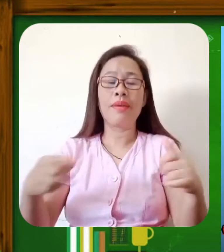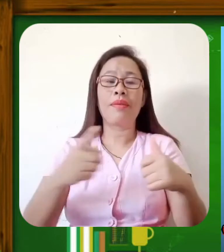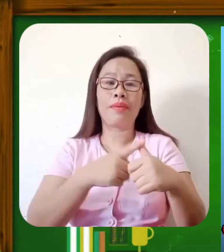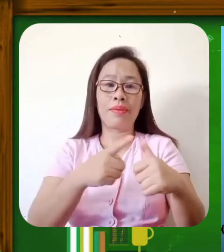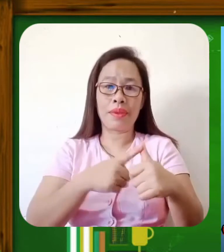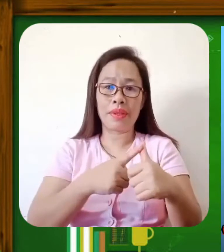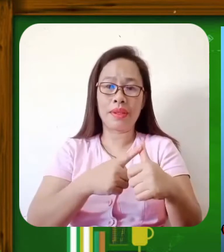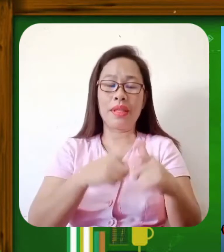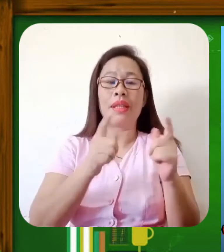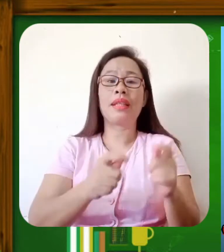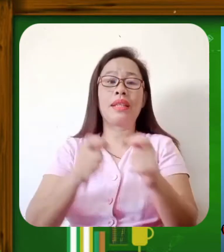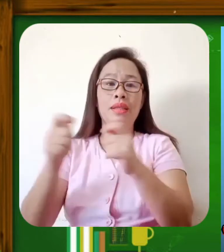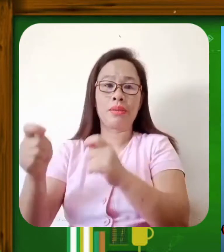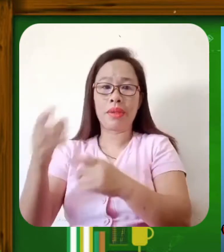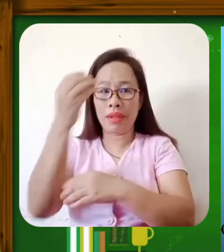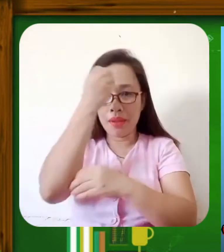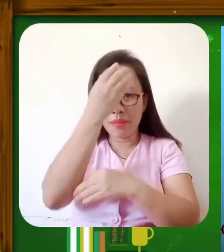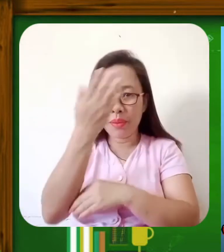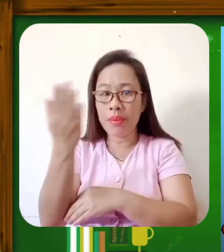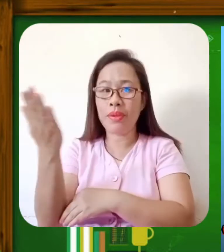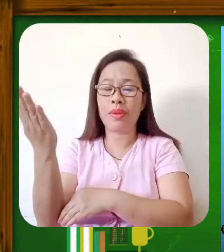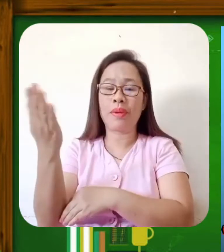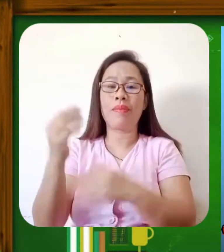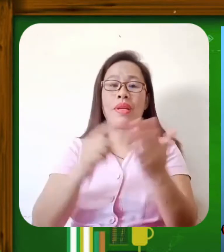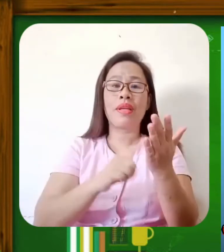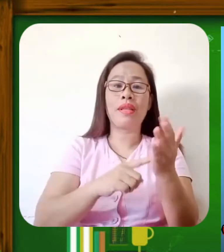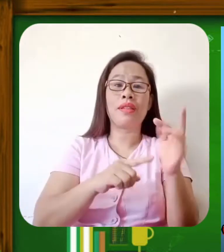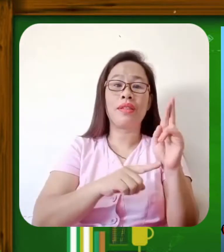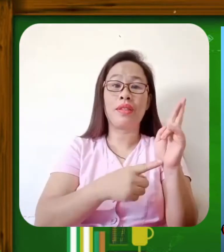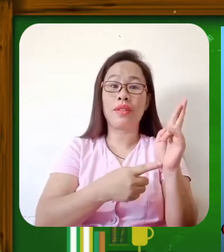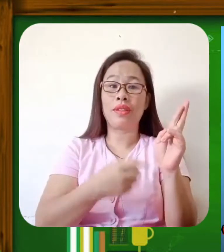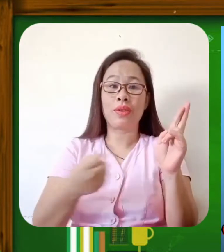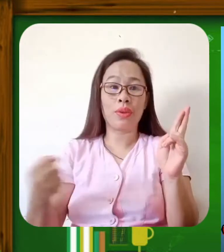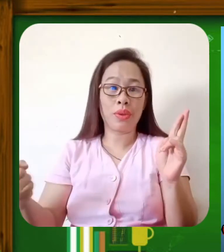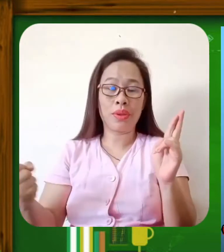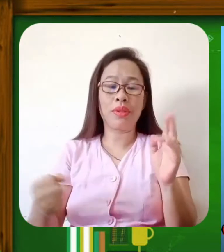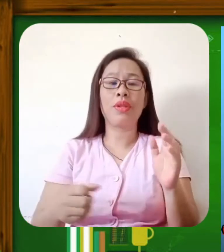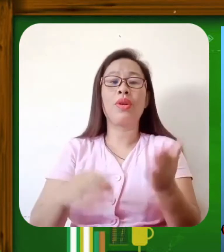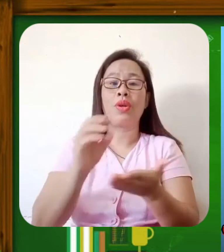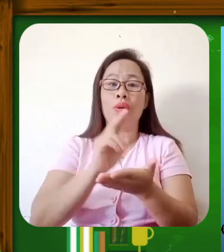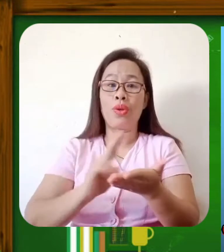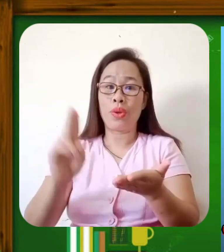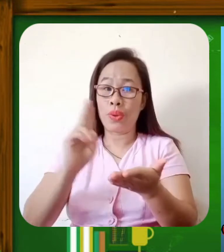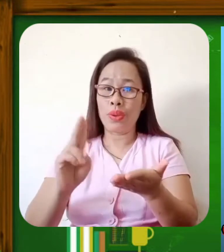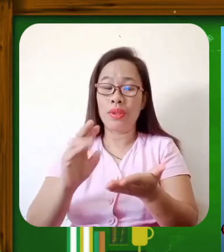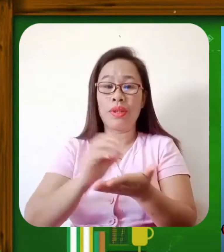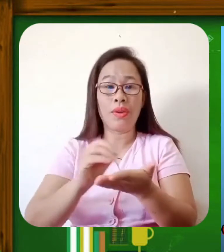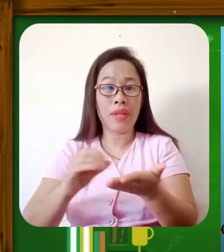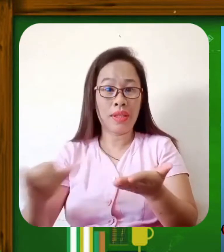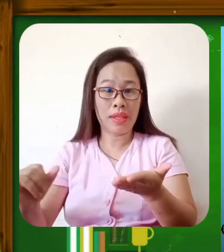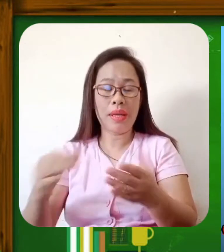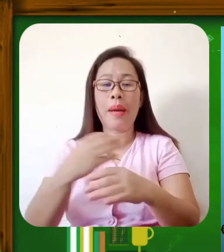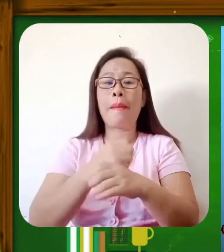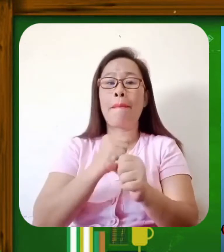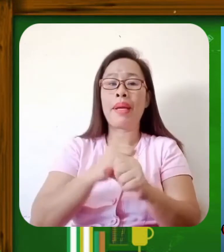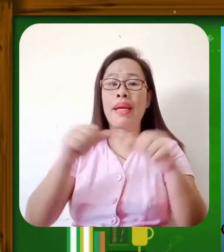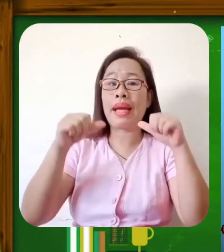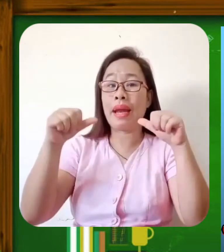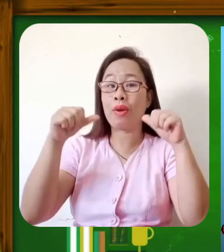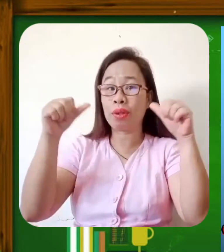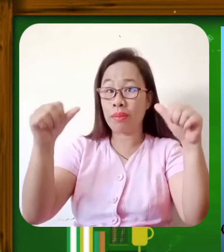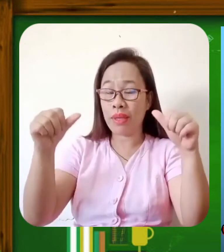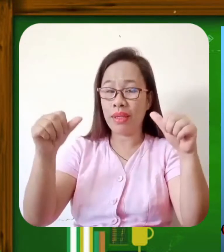way to transmit information. This resource can be used in writing instructions, making